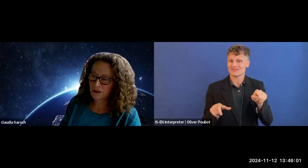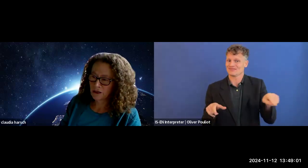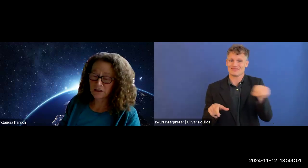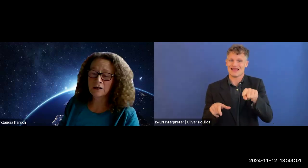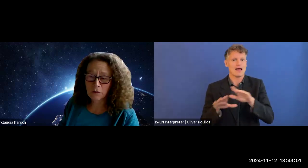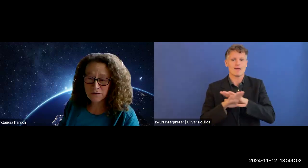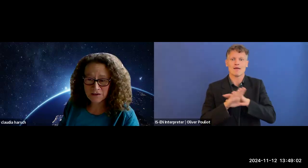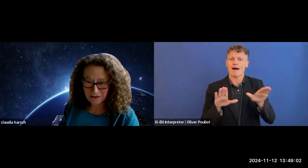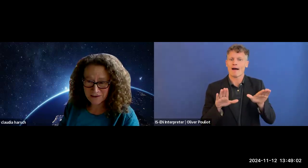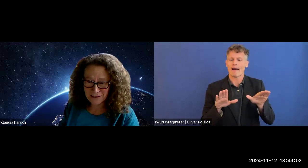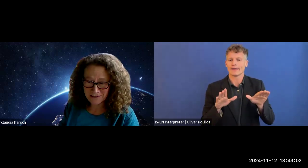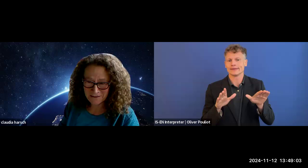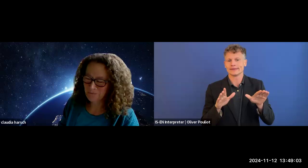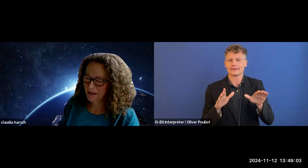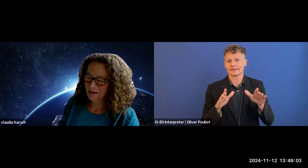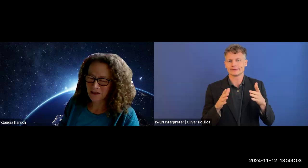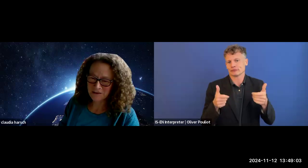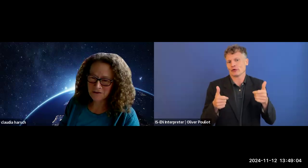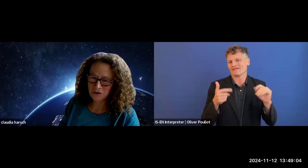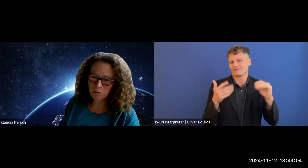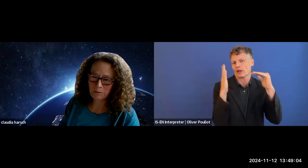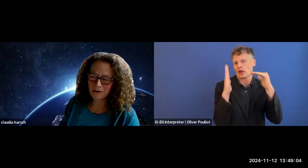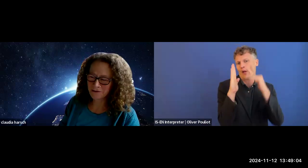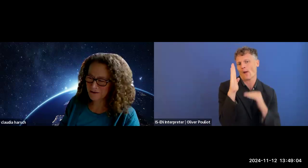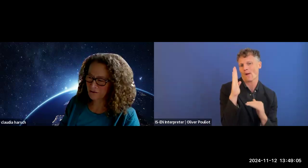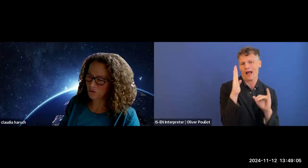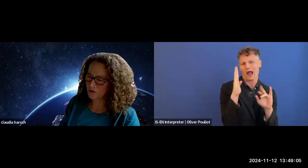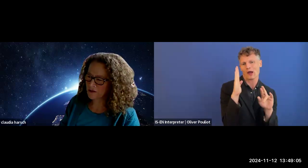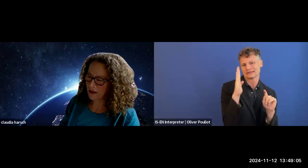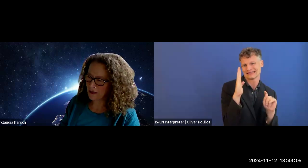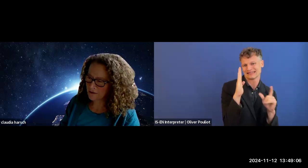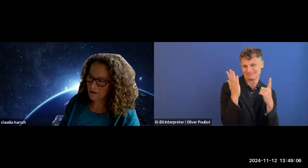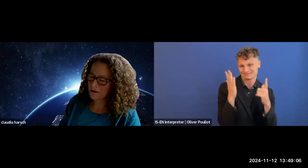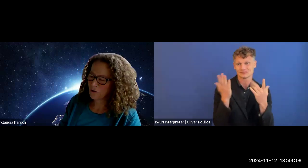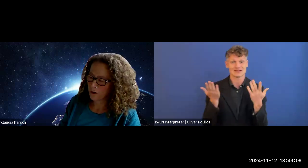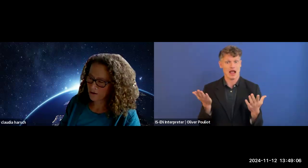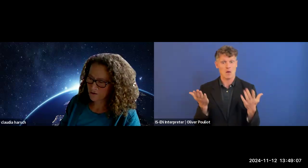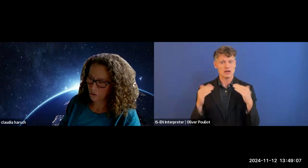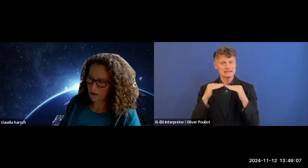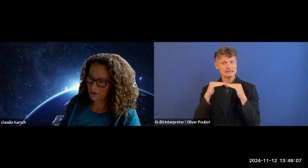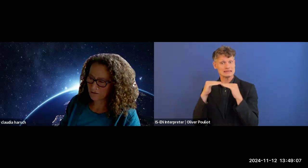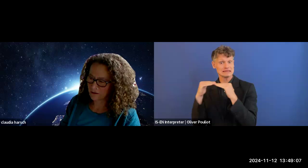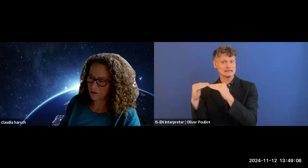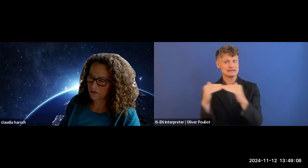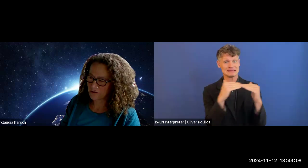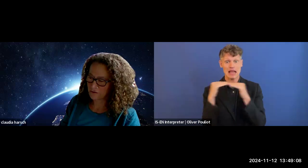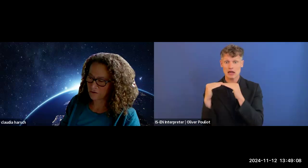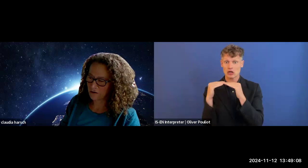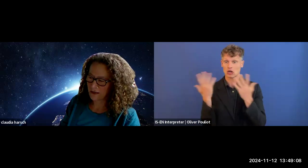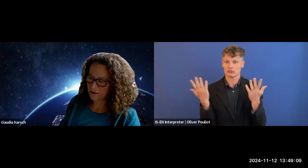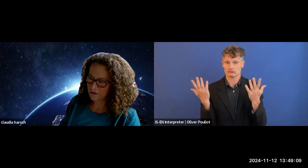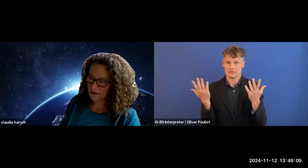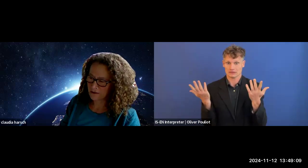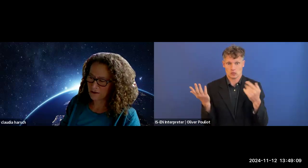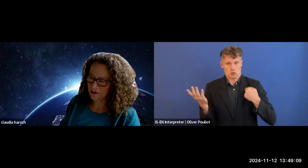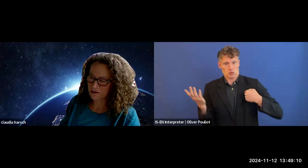competent. And then comes the standard setting. That's human beings who decide where does one level of the